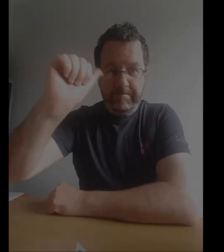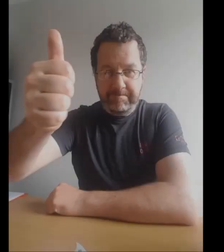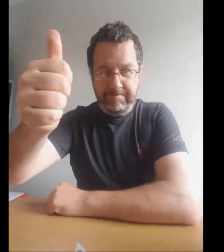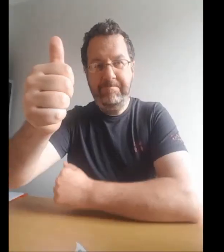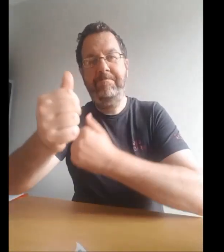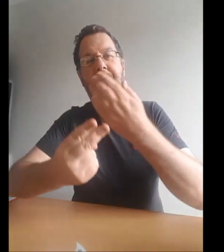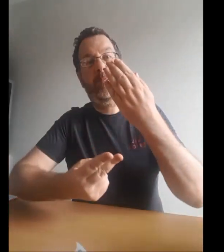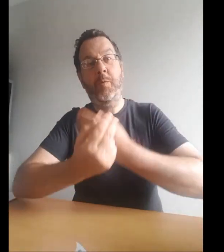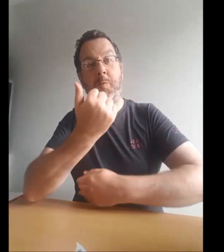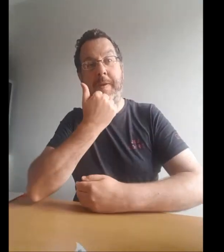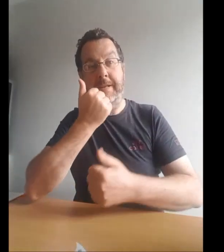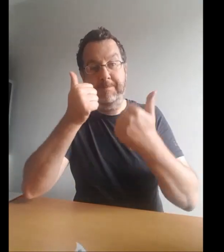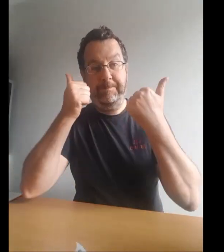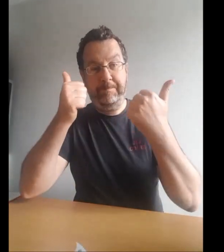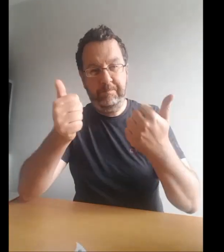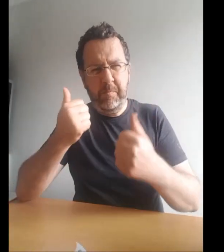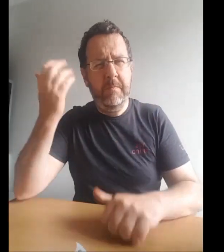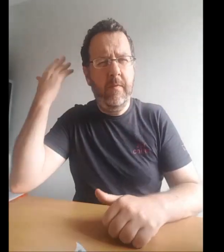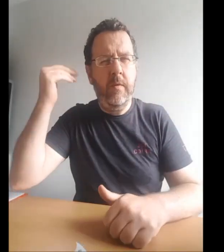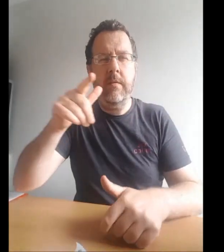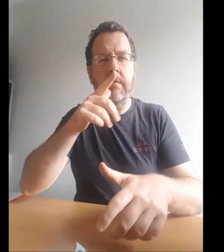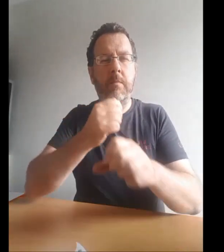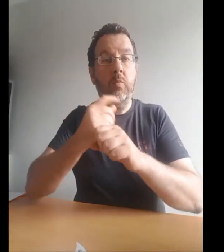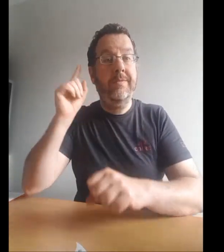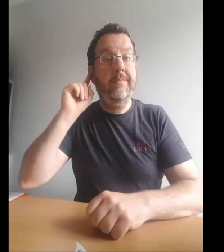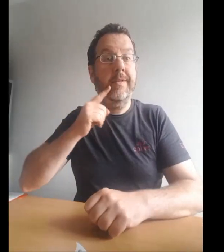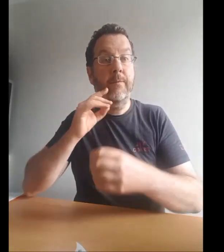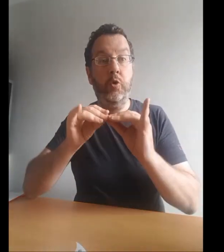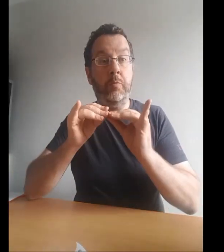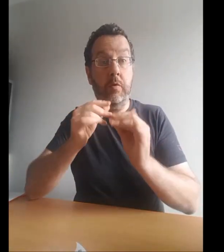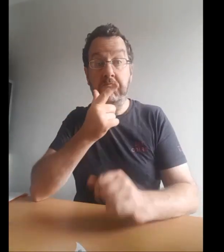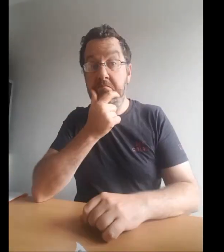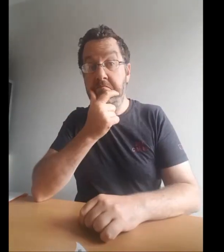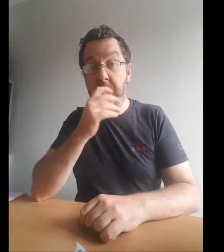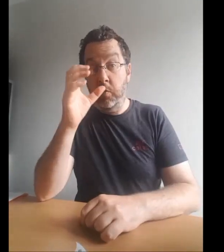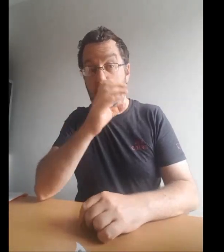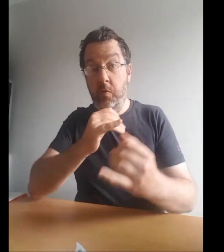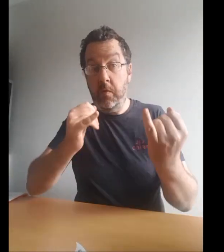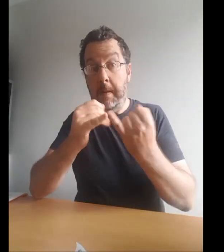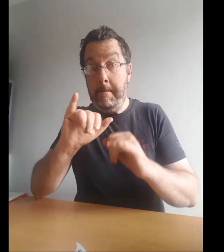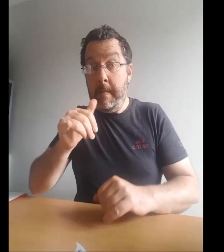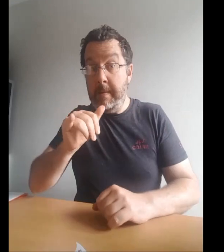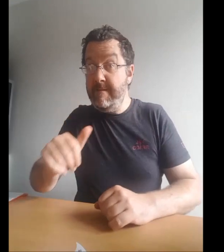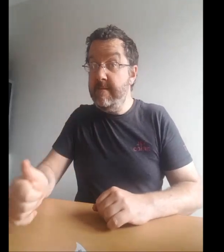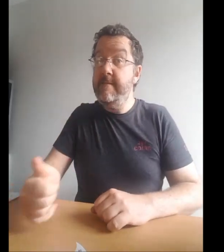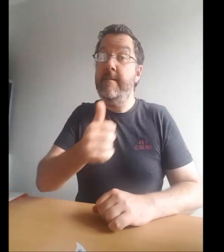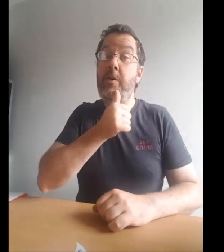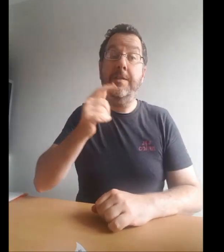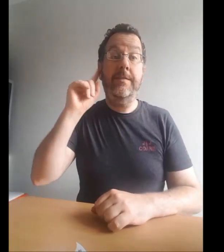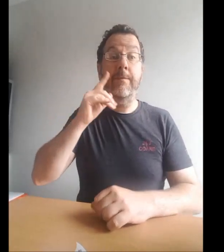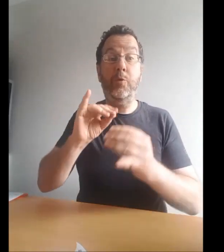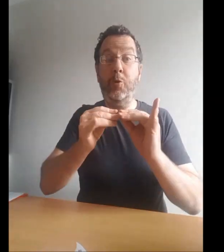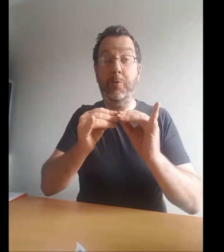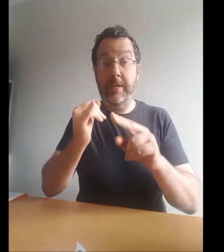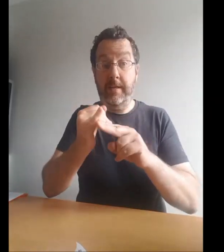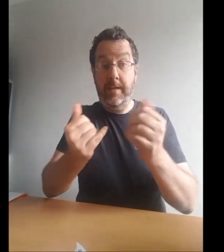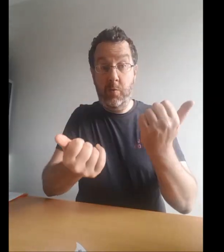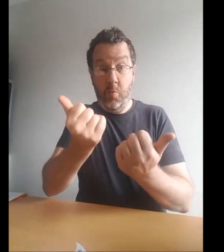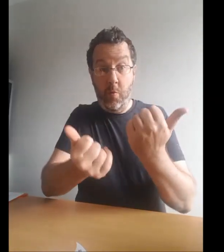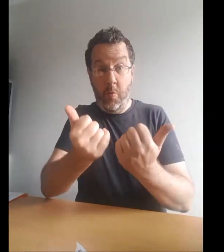Hi, here's an update. I had previously talked about what looked like perhaps the first example of a deaf interpreter in a